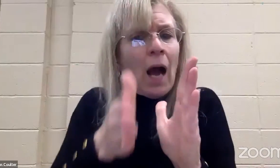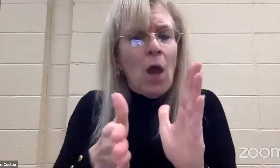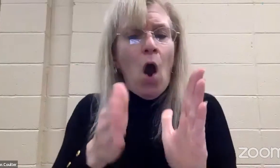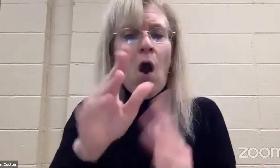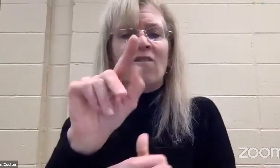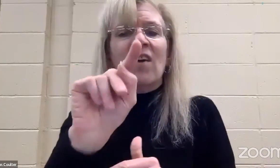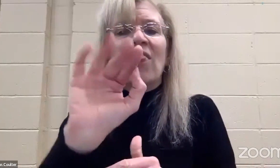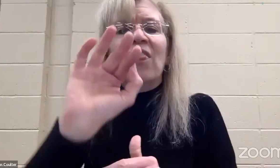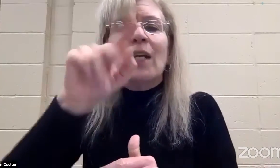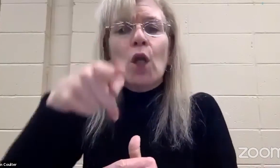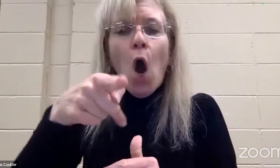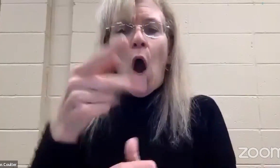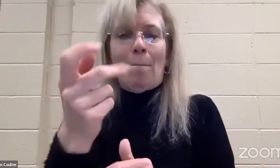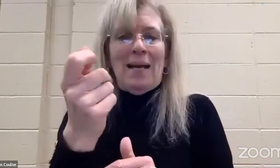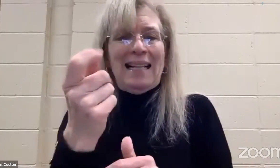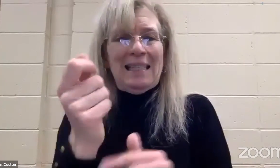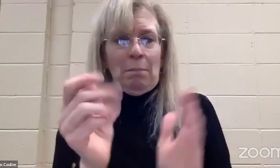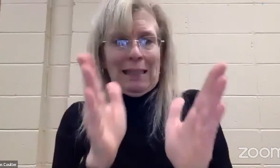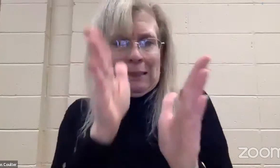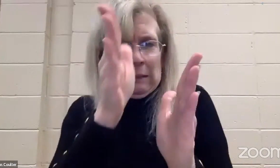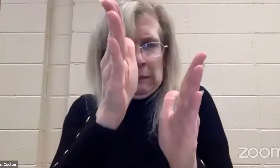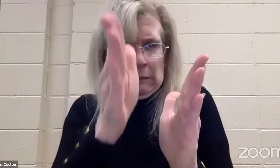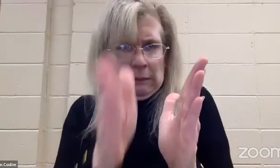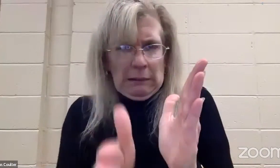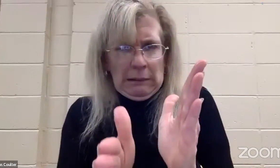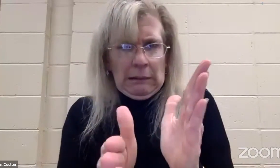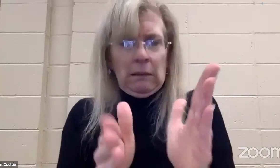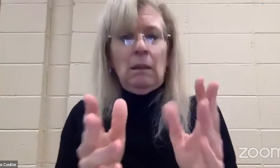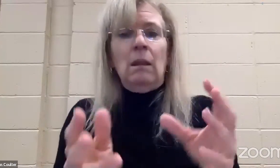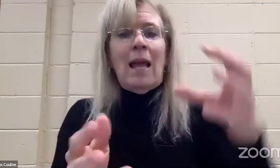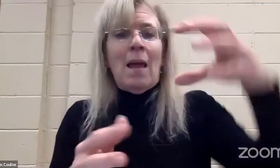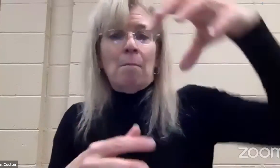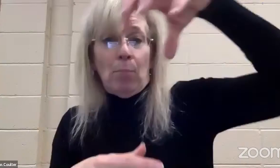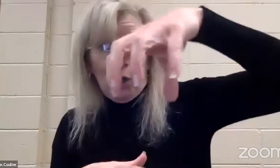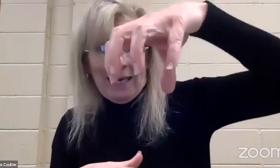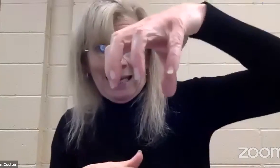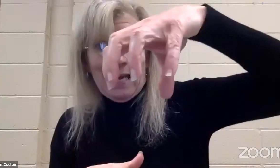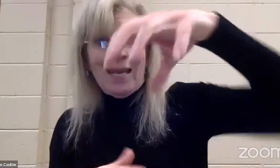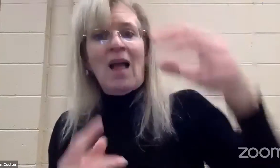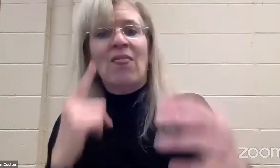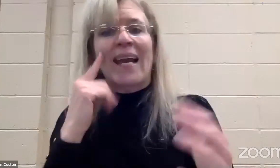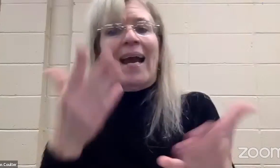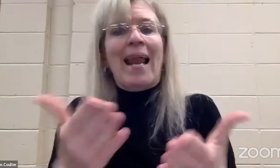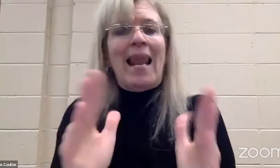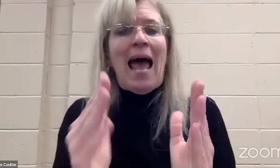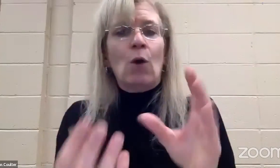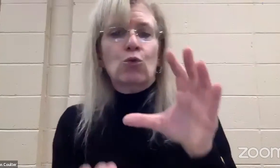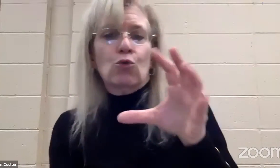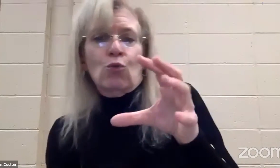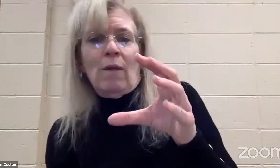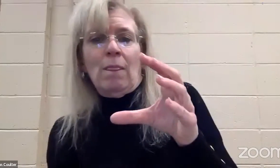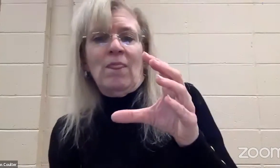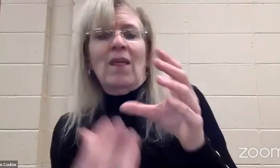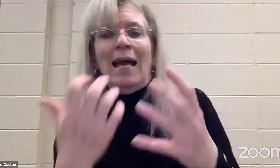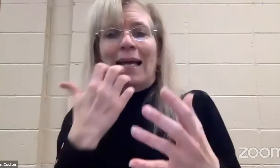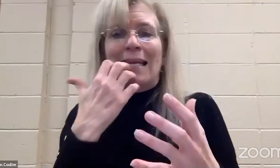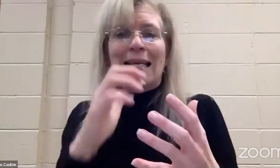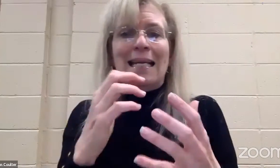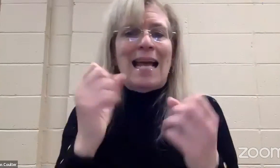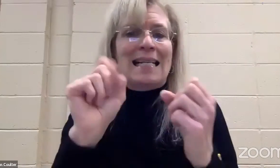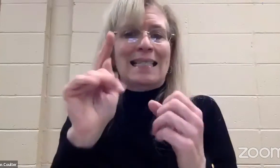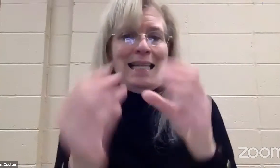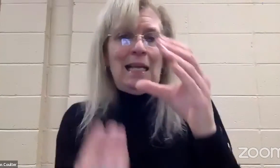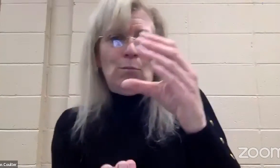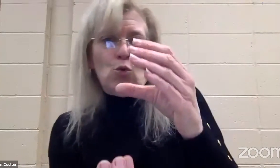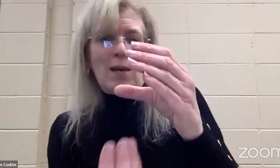to cut off the top a little bit and put it in. I think it allows the